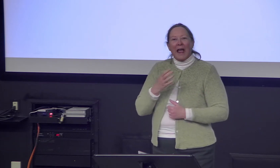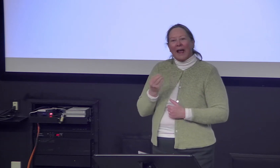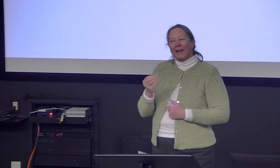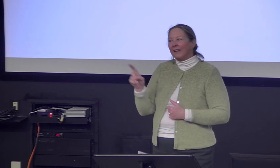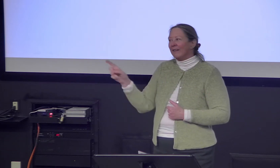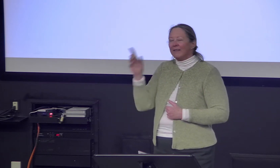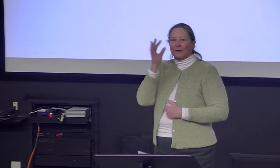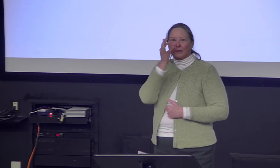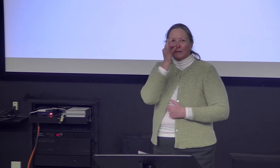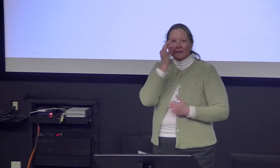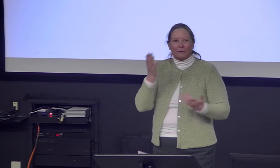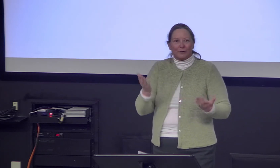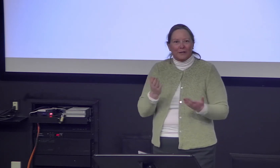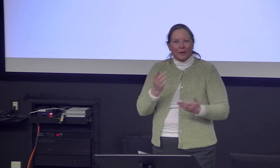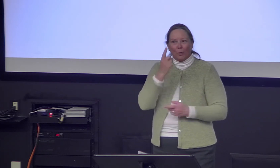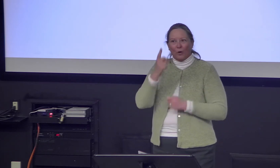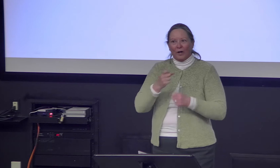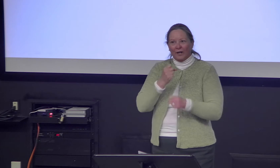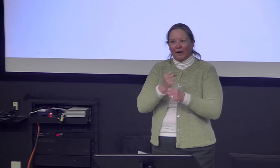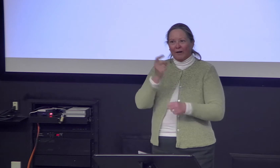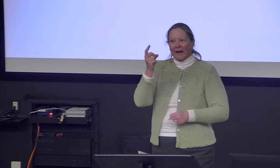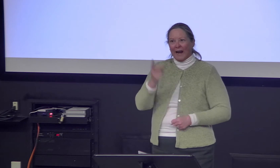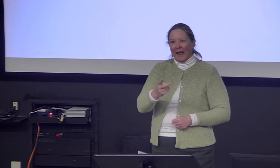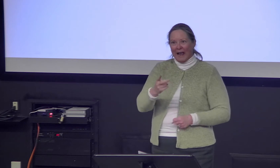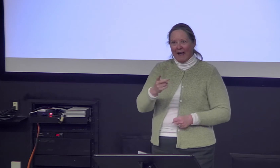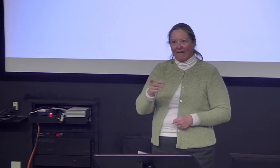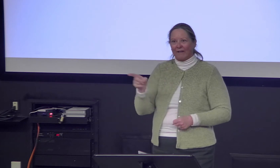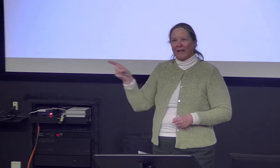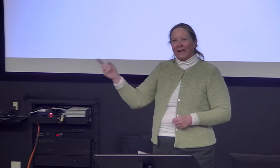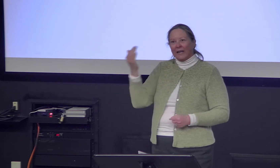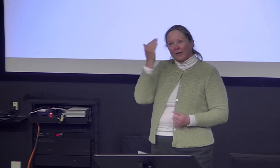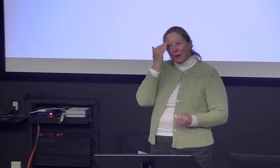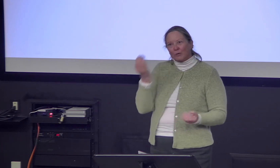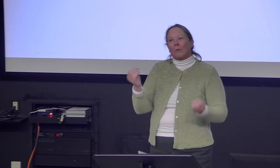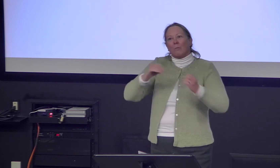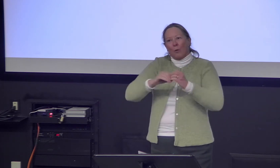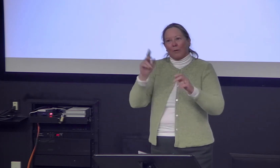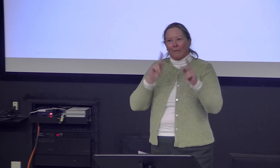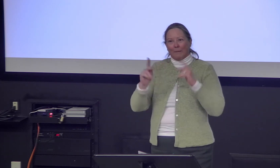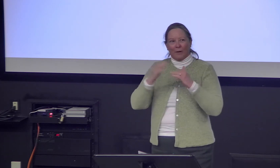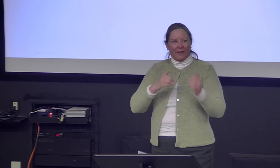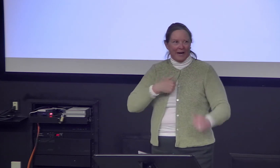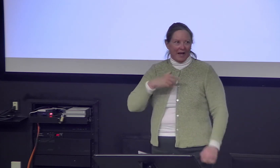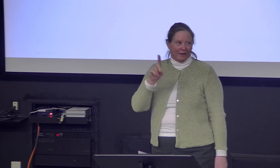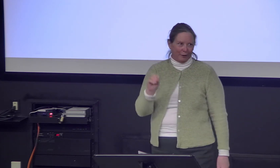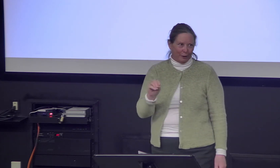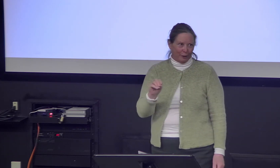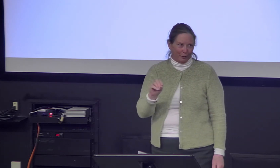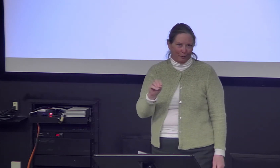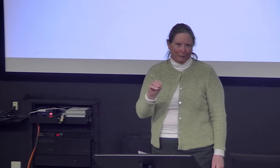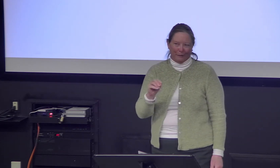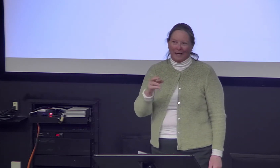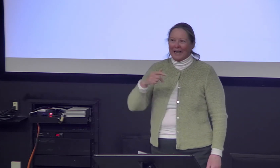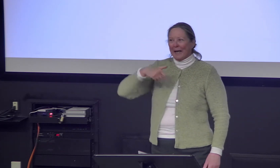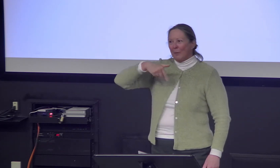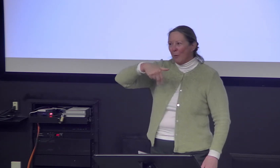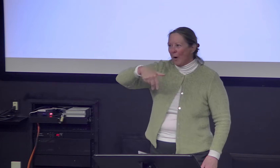now, and Dr. Stone has been here a year and a half, and he knows more people than I do on campus.